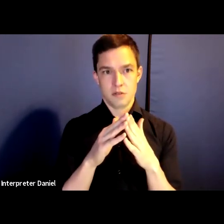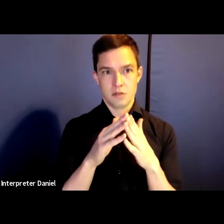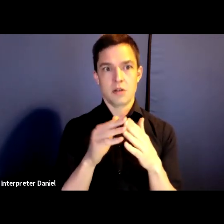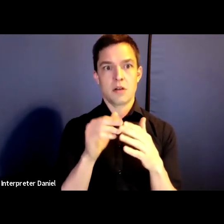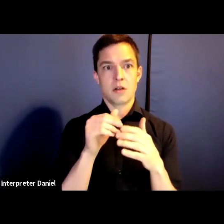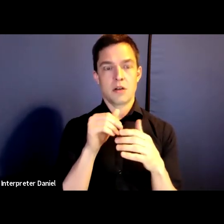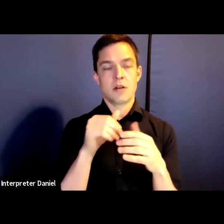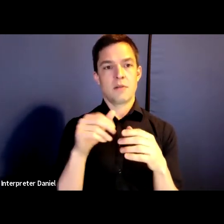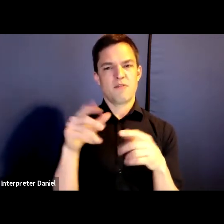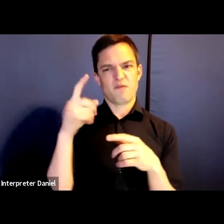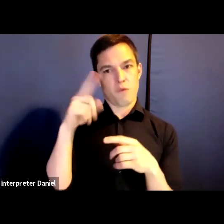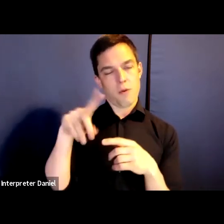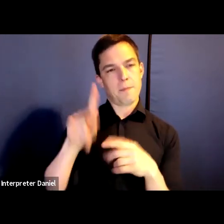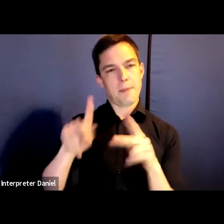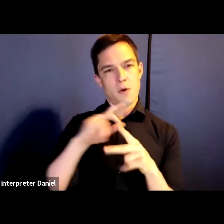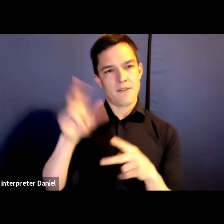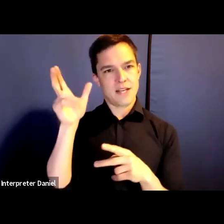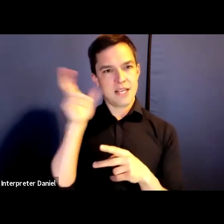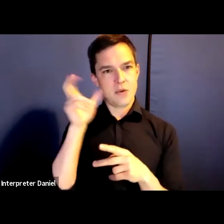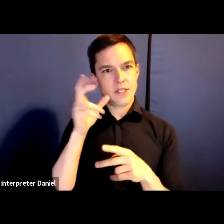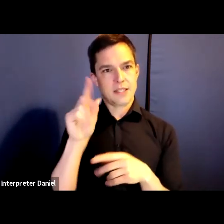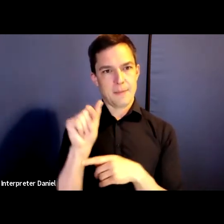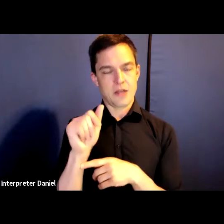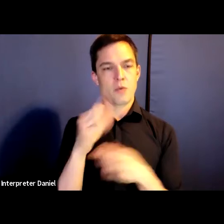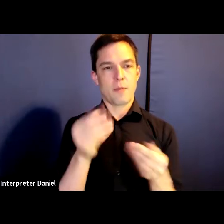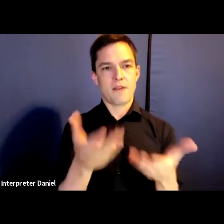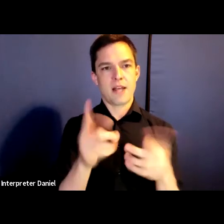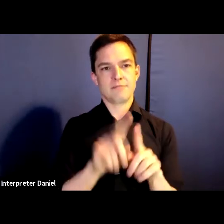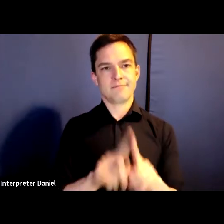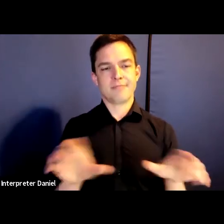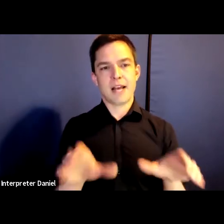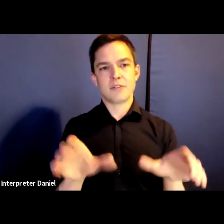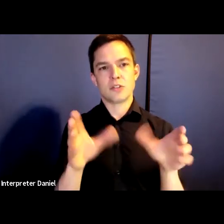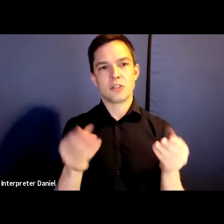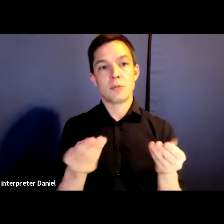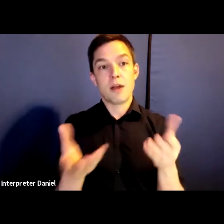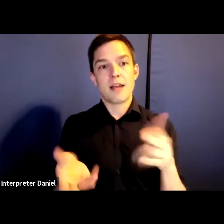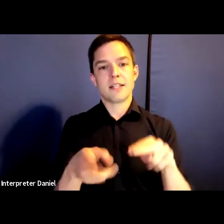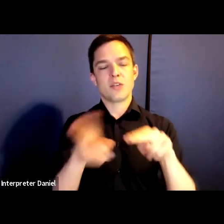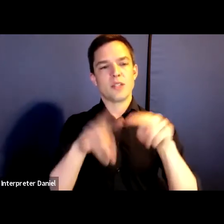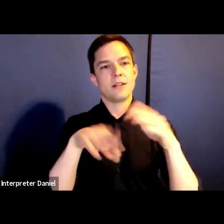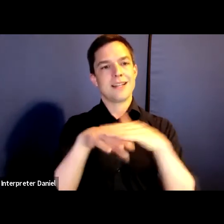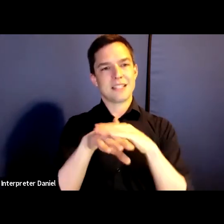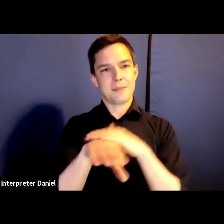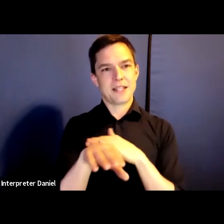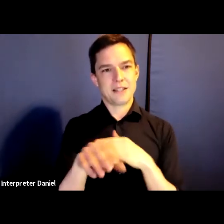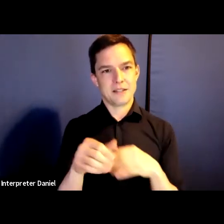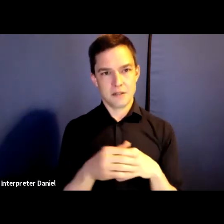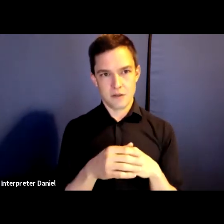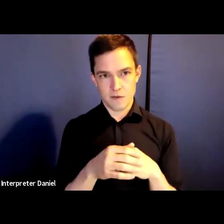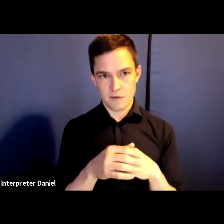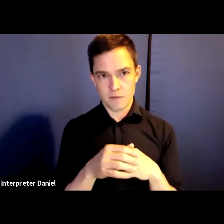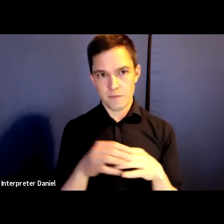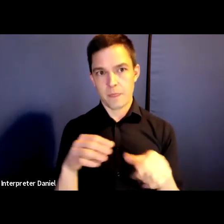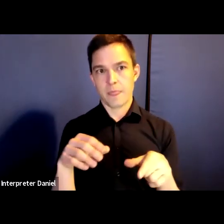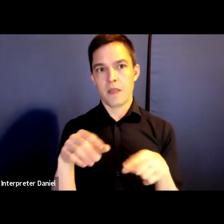hearing disability, for which we promoted several actions to increase accessibility level. For example, we launched a teleeducational program